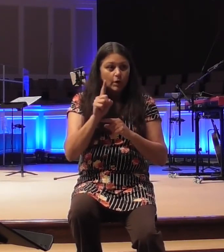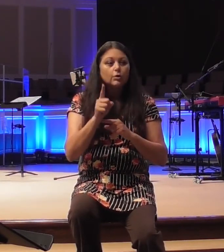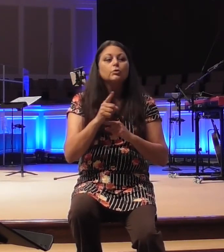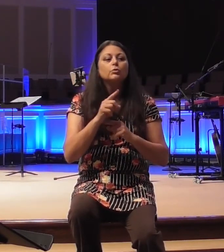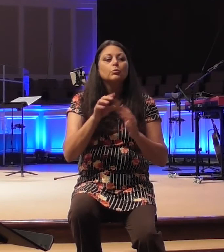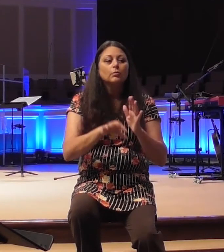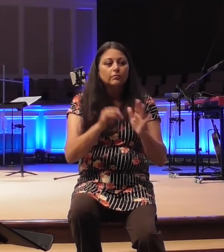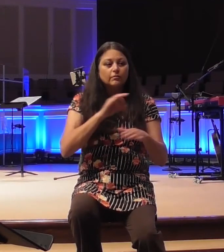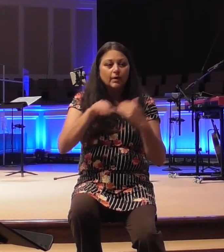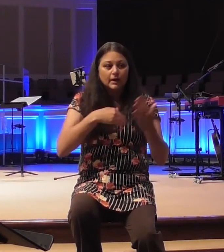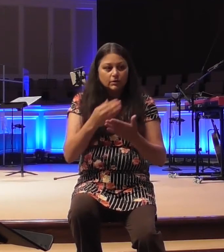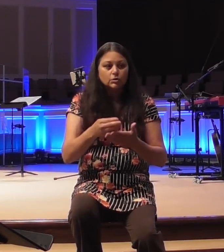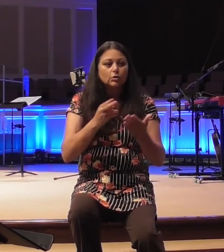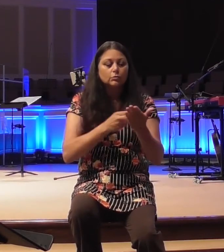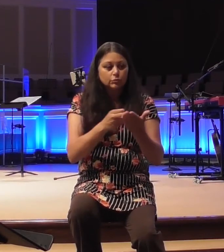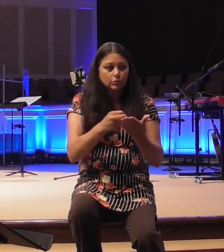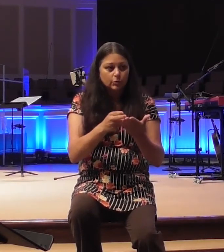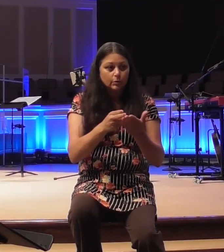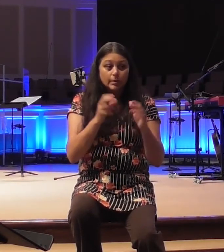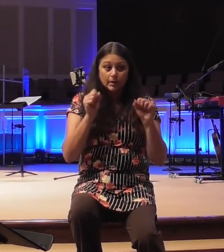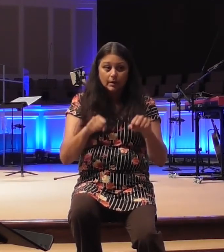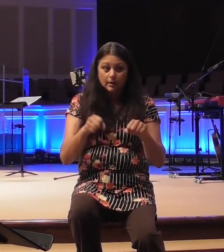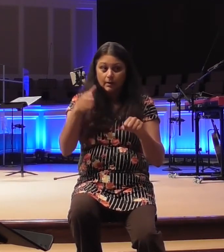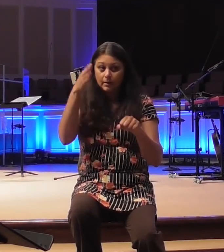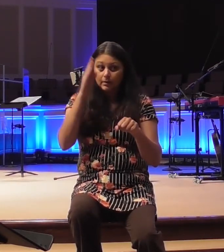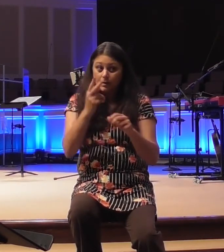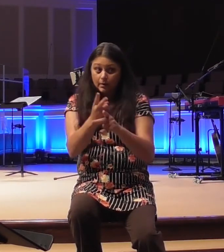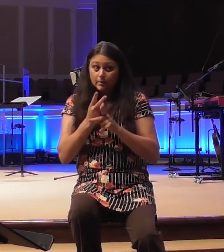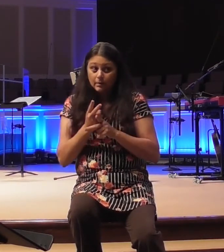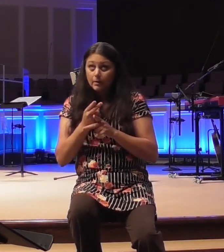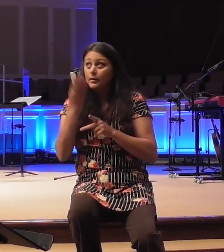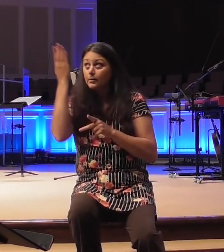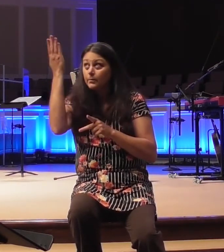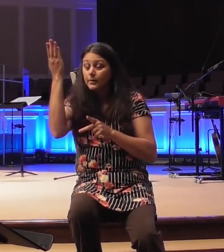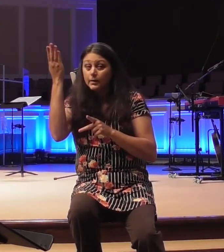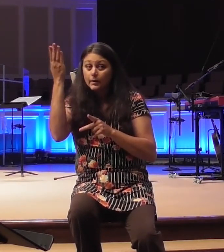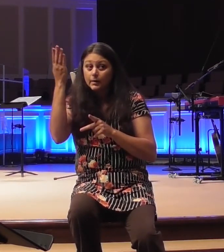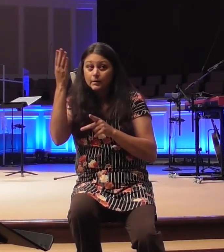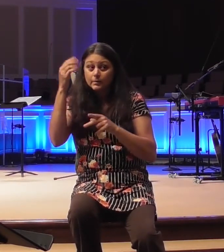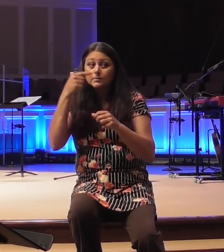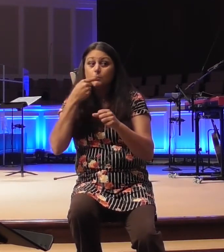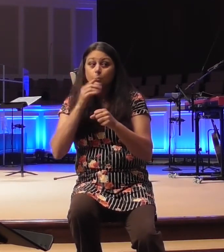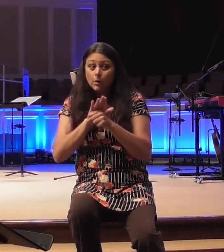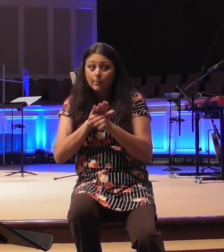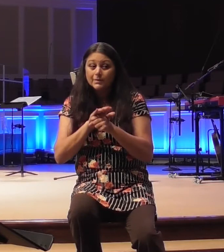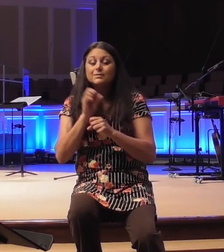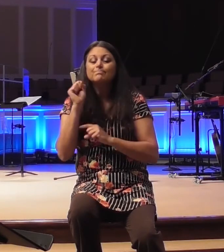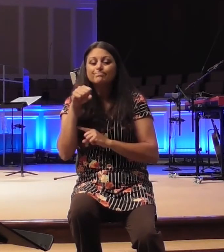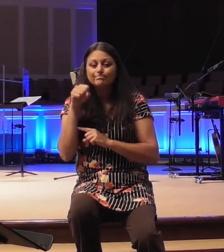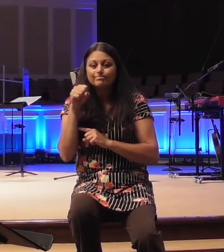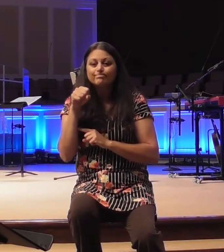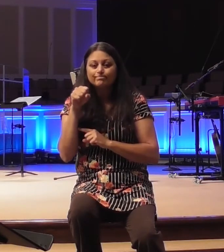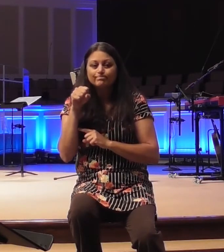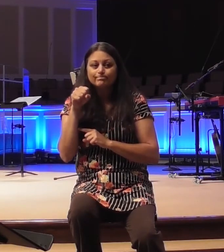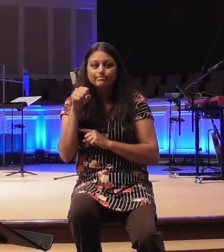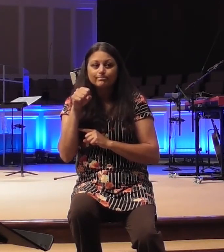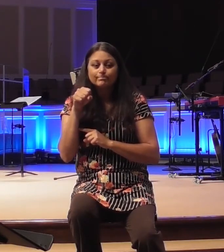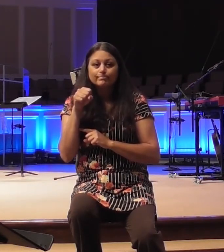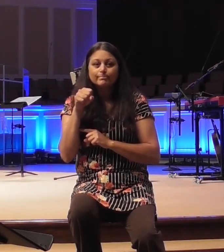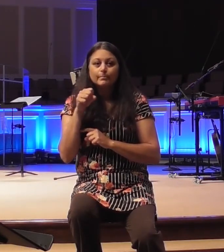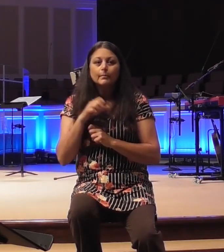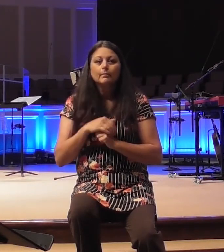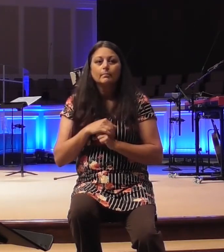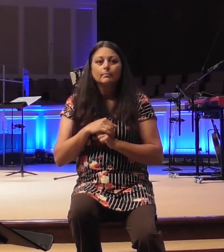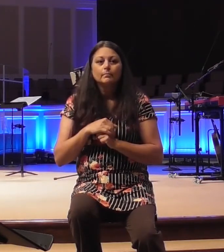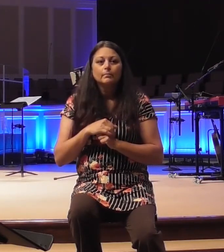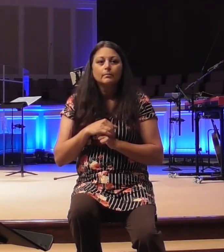then here's the good news. Can God keep His Word? Oh, yes, He can. Already been kept, and kept over